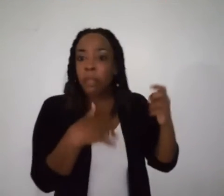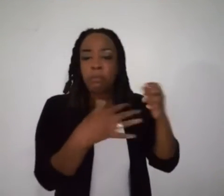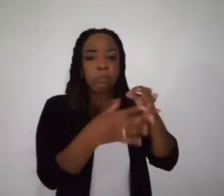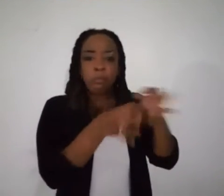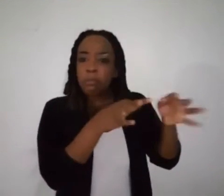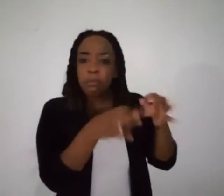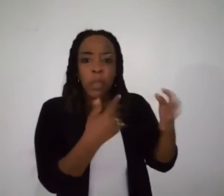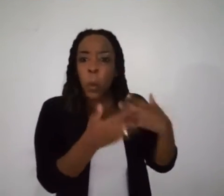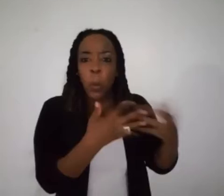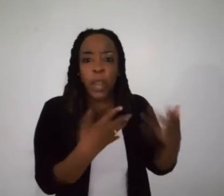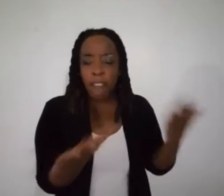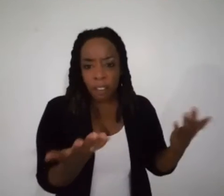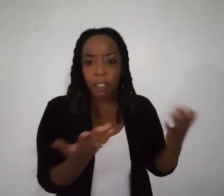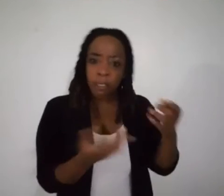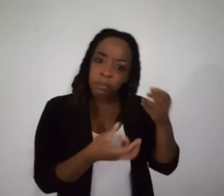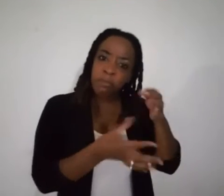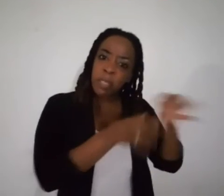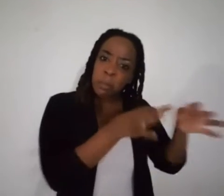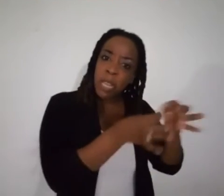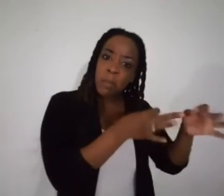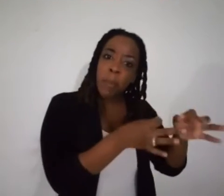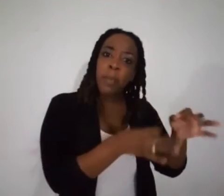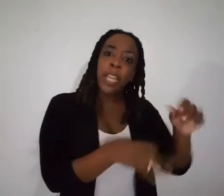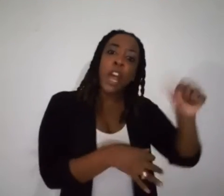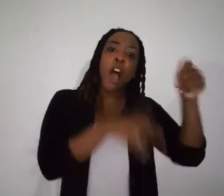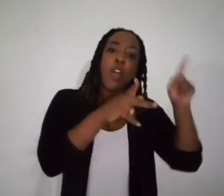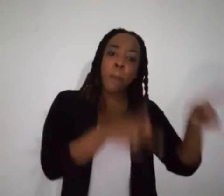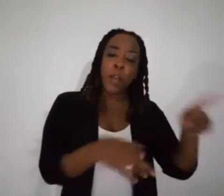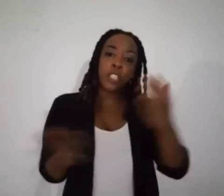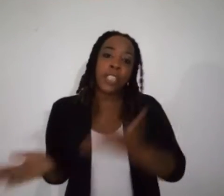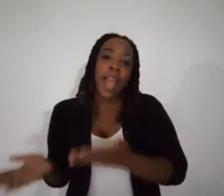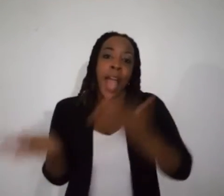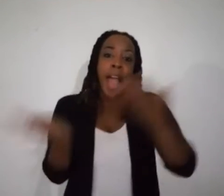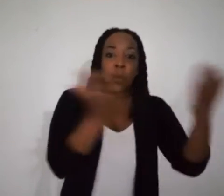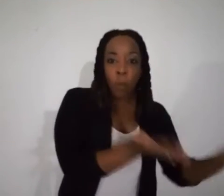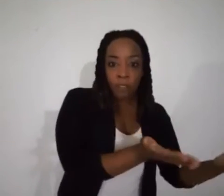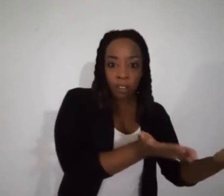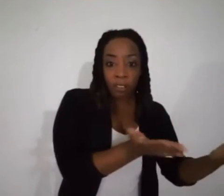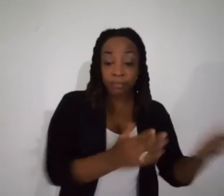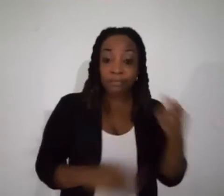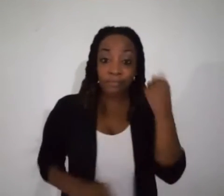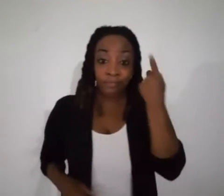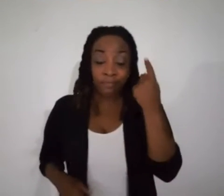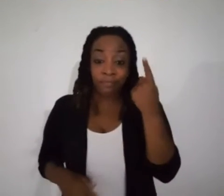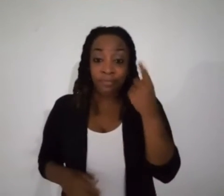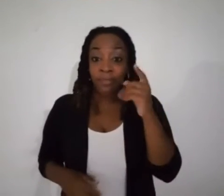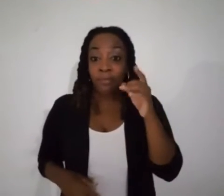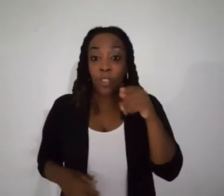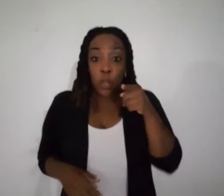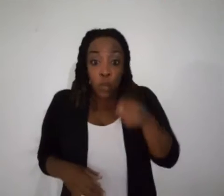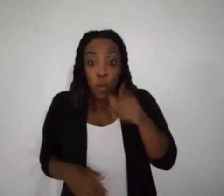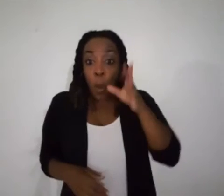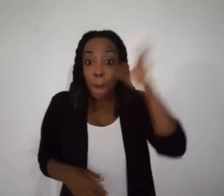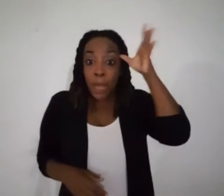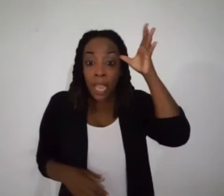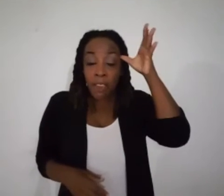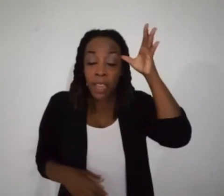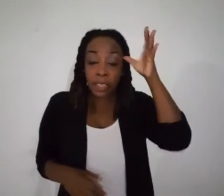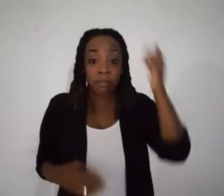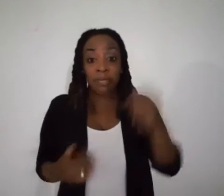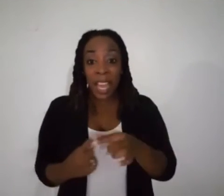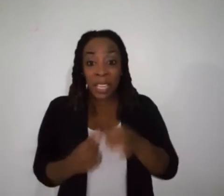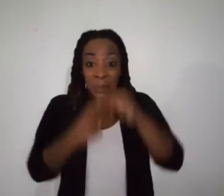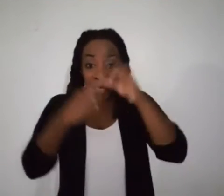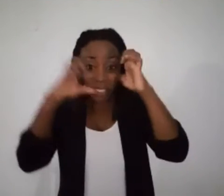other areas. So, you are not a special educator. You are not an early intervention